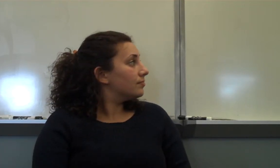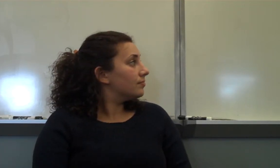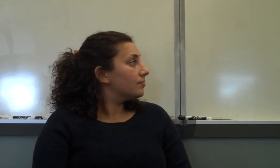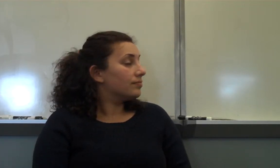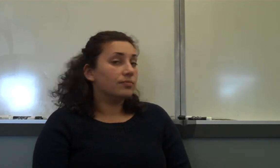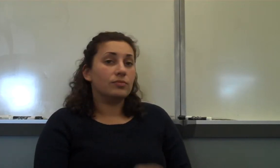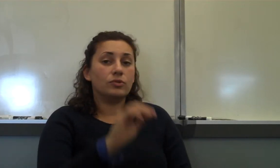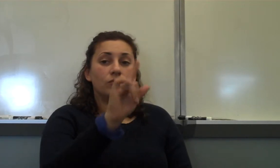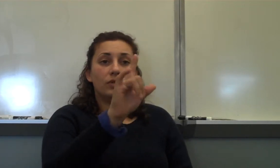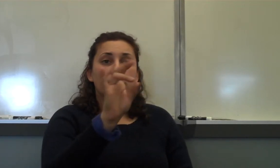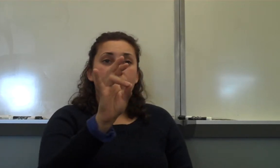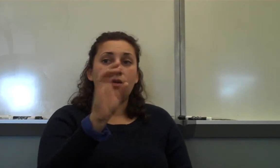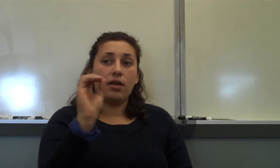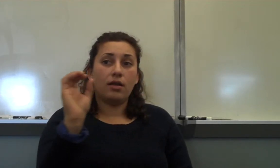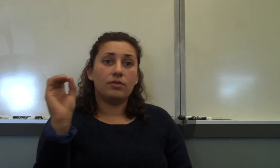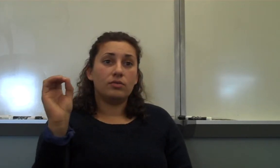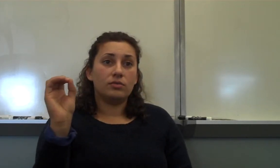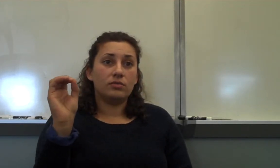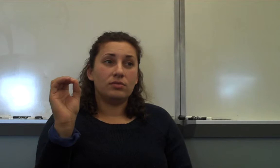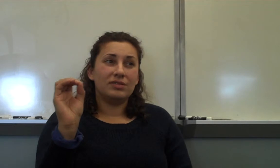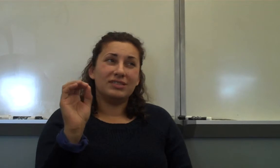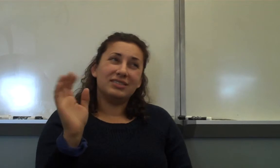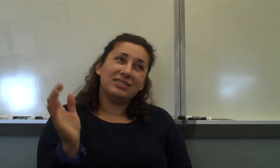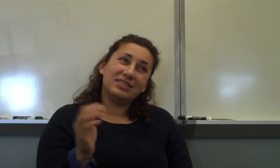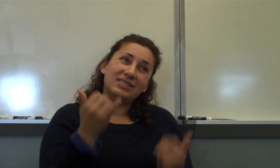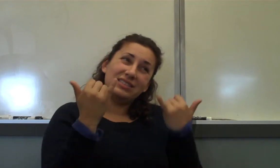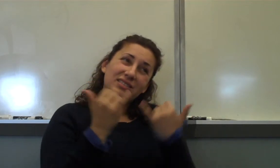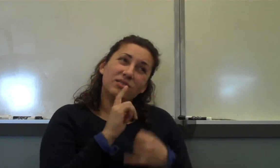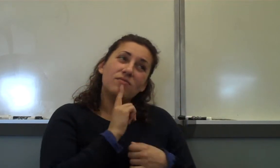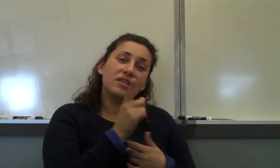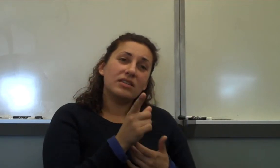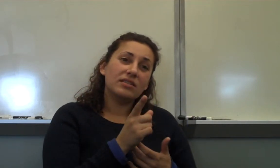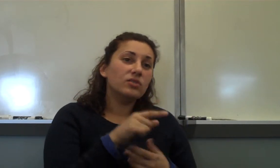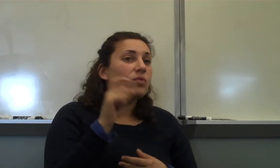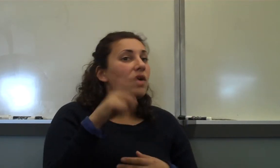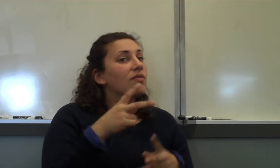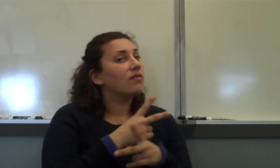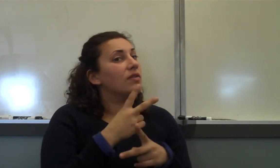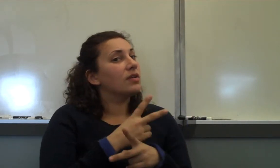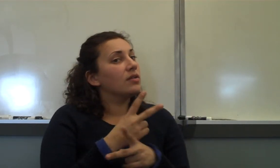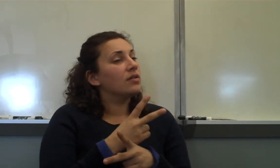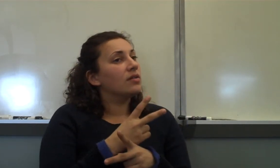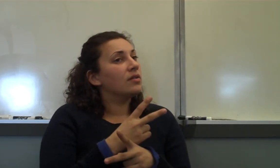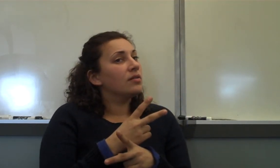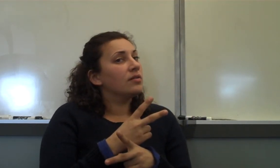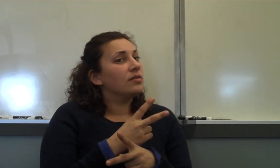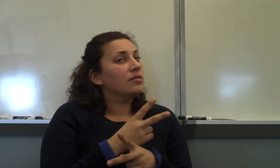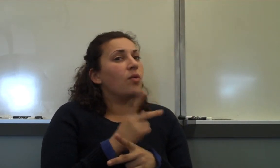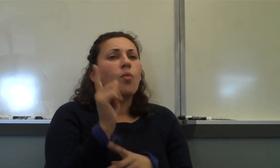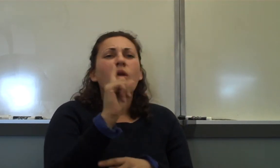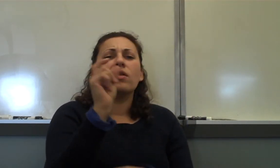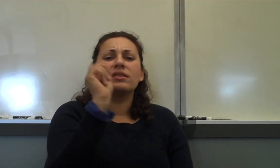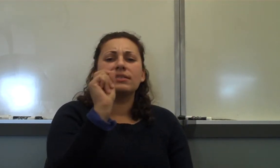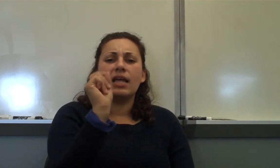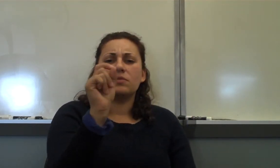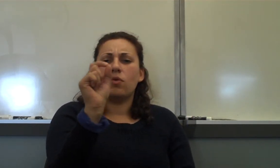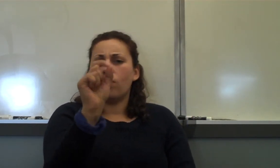2,700. Okay, except now we have to calculate the shift to the decimal point. Starts here, goes 1